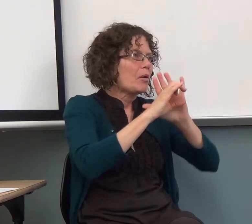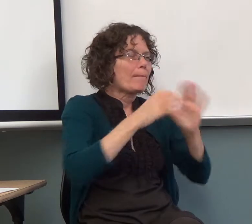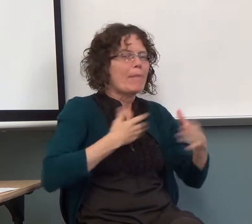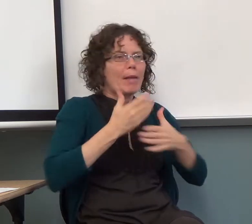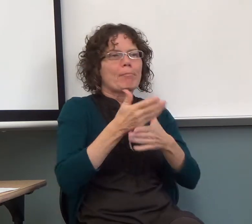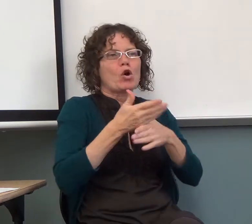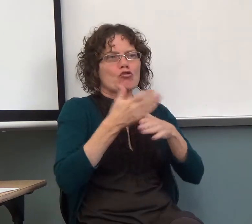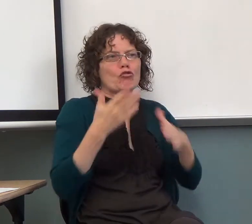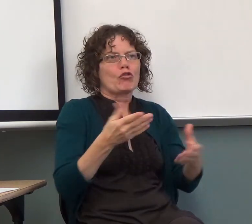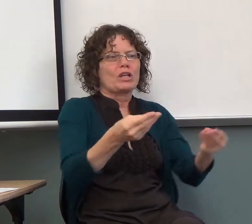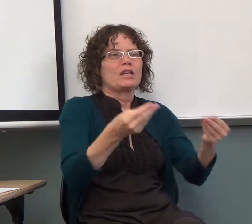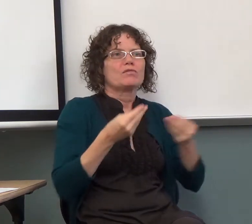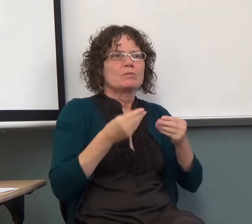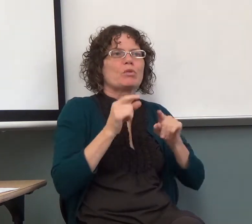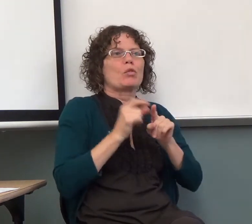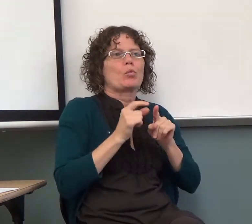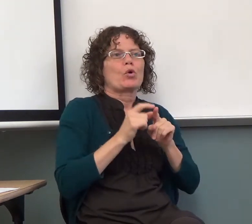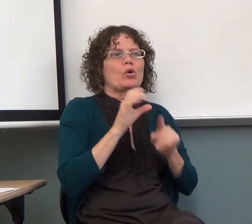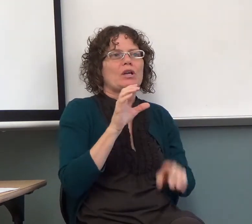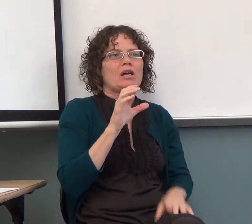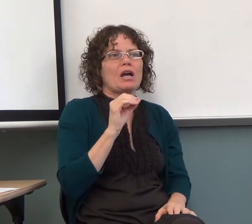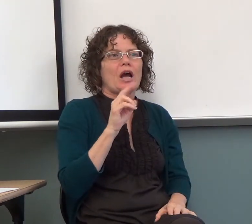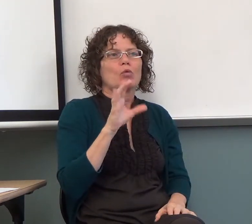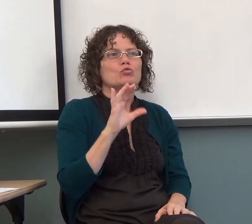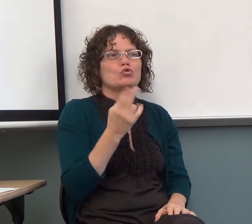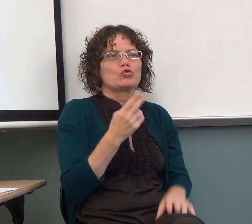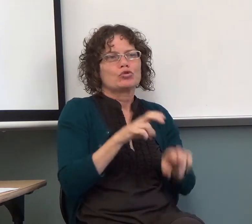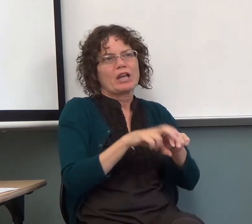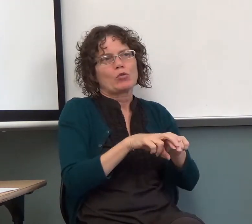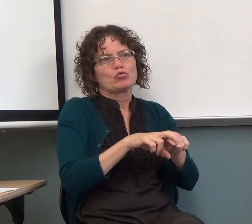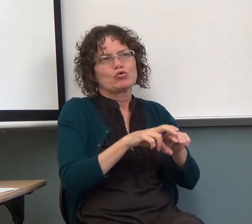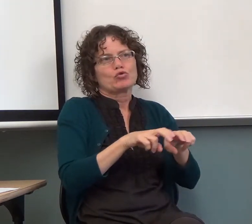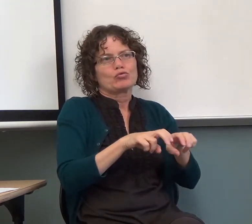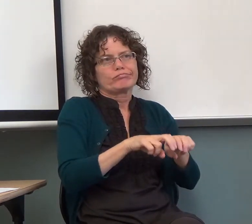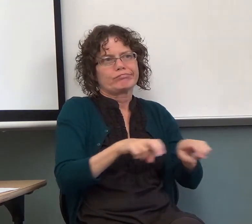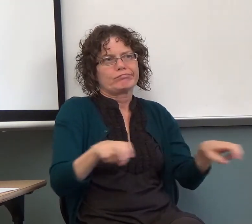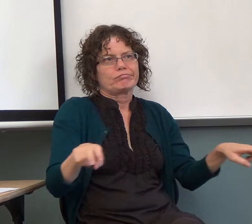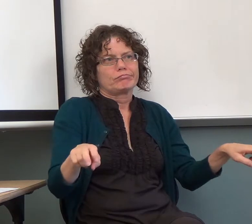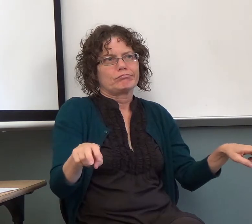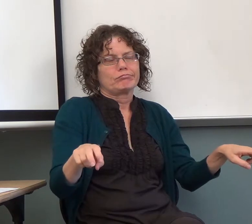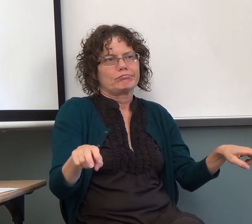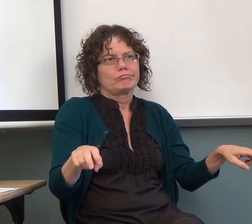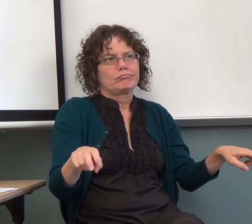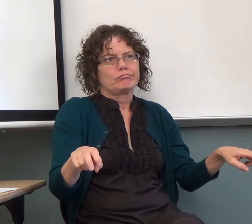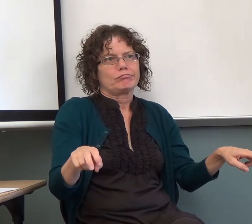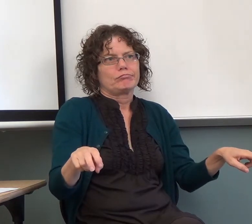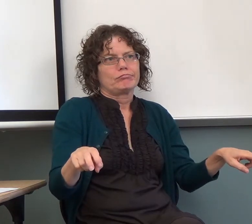couch. Okay? The word couch. Let's say my list starts with couch,